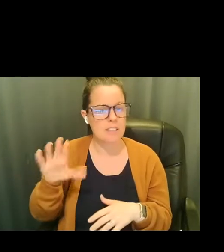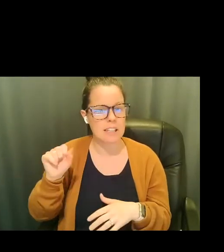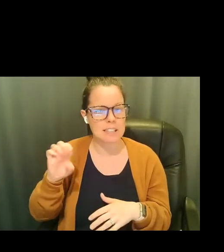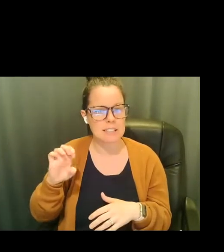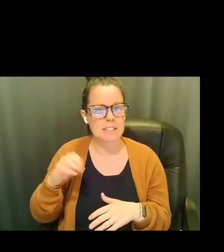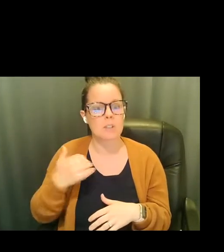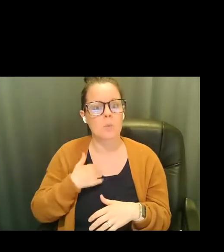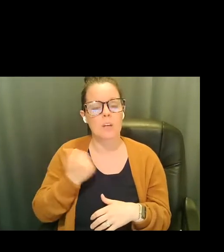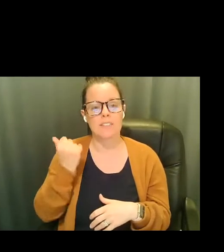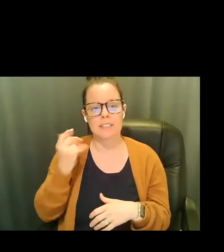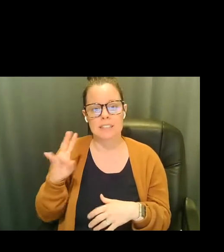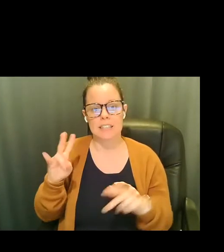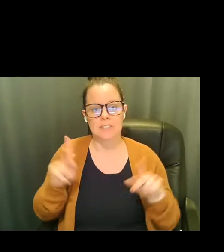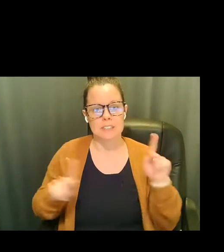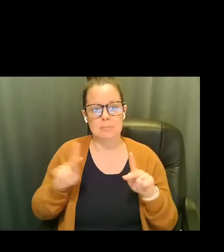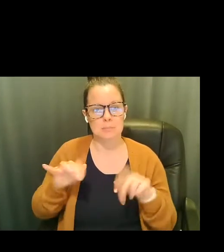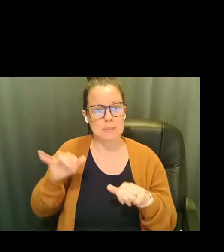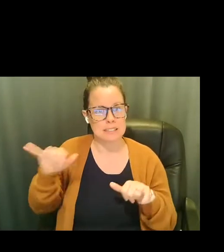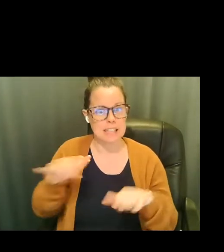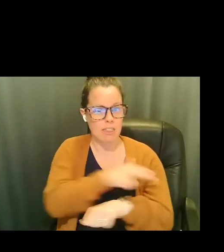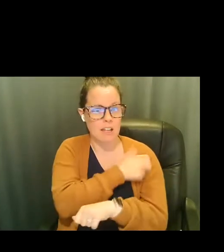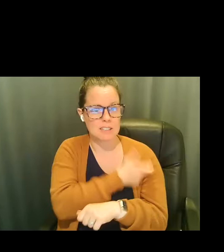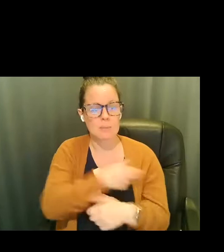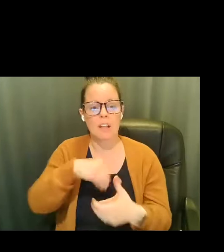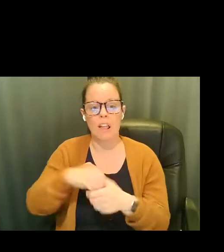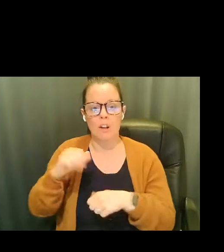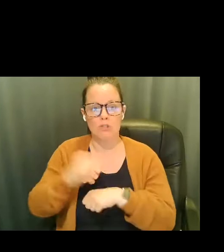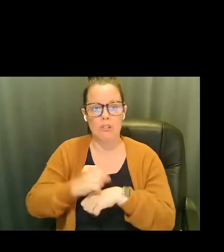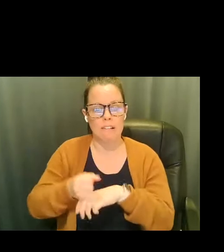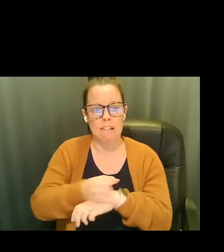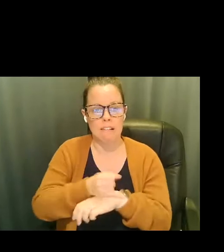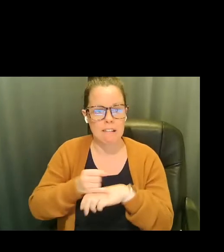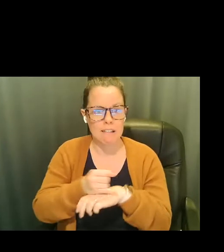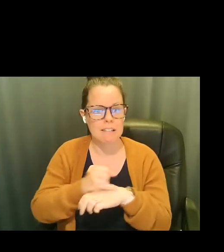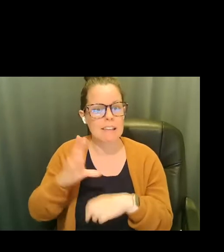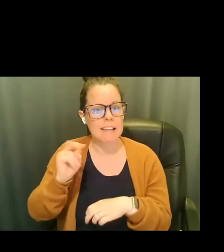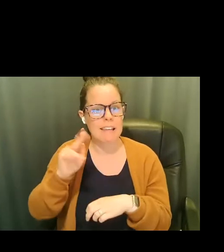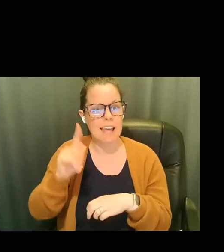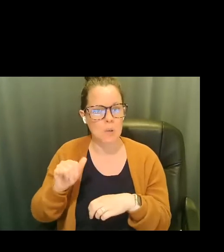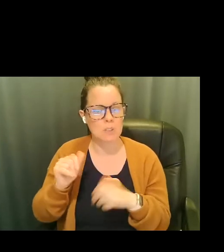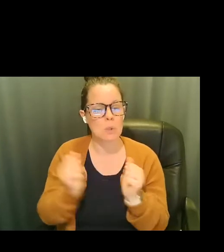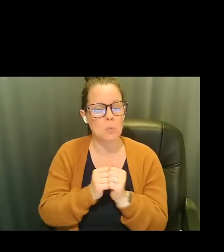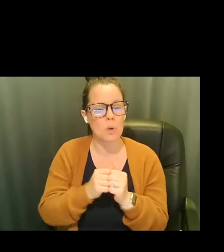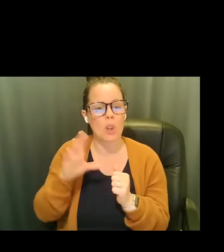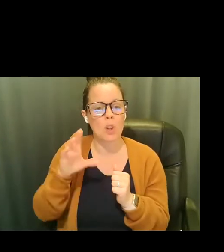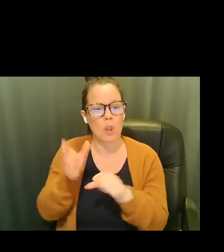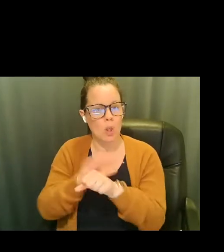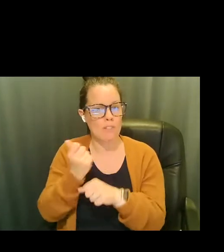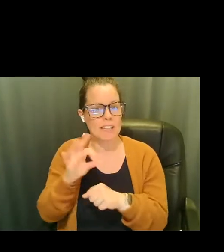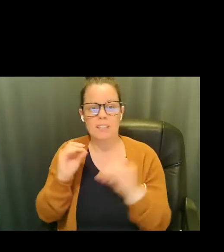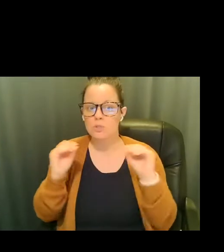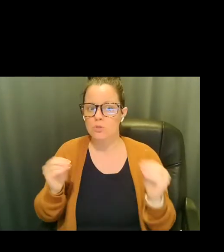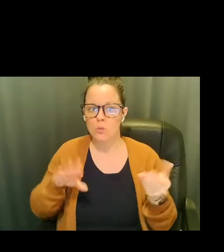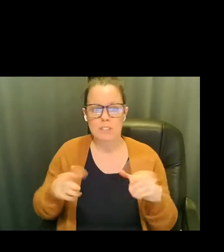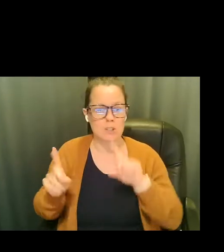have 17 people currently hospitalized in Rock Island County with COVID-19. And no deaths to report today. Our